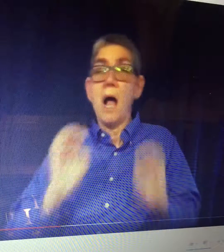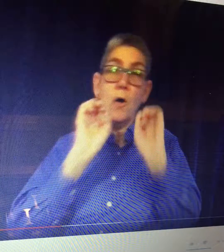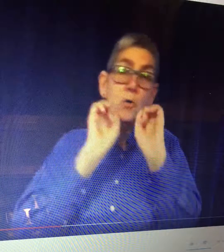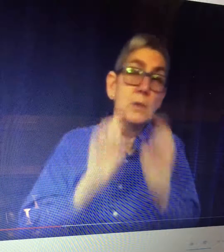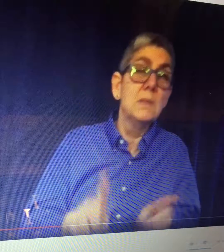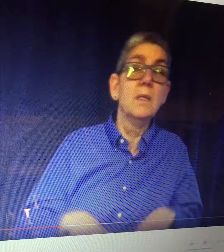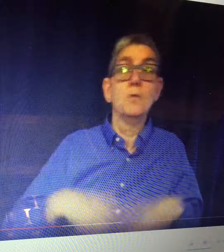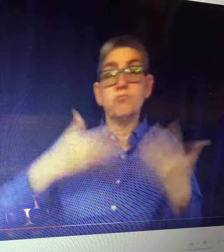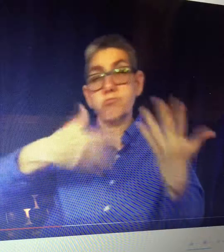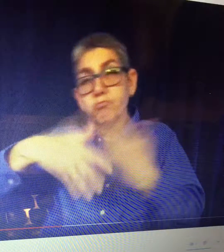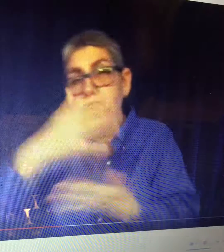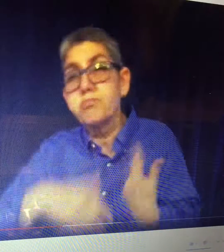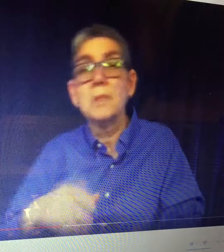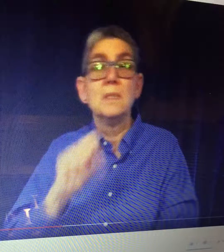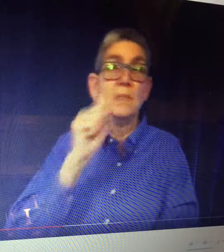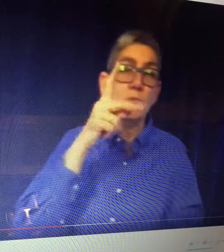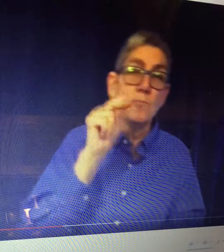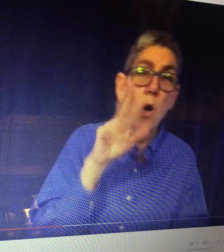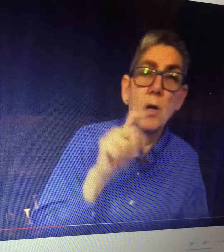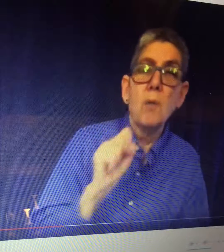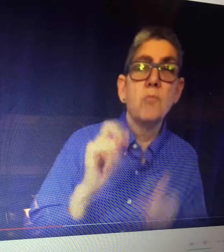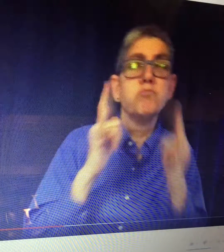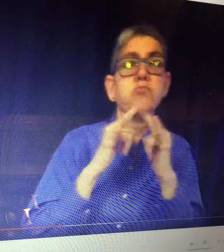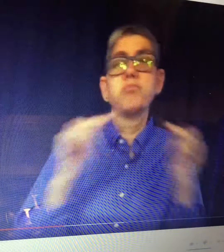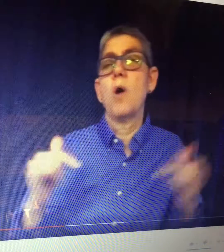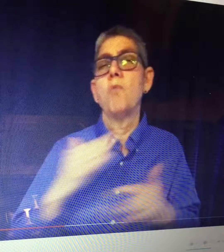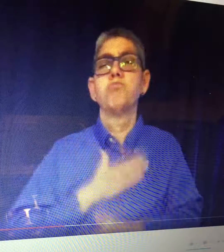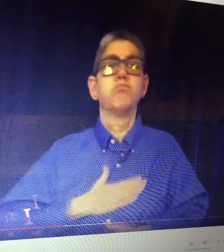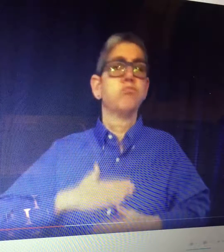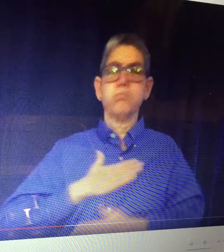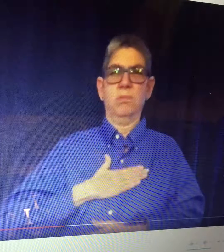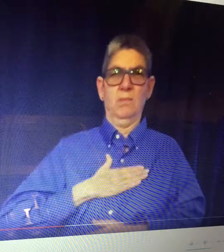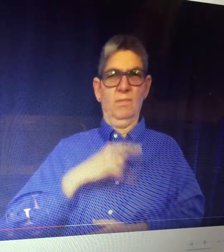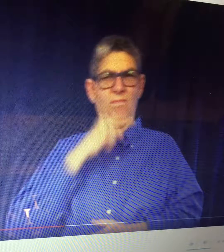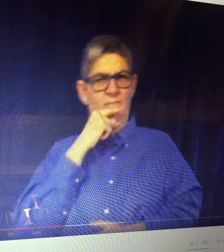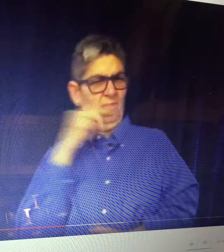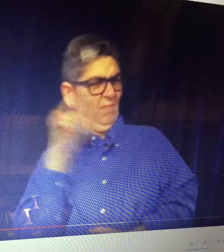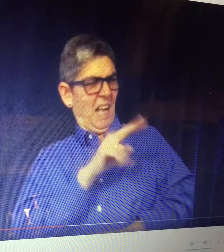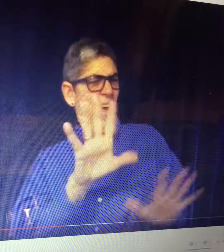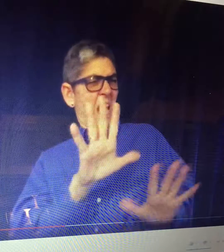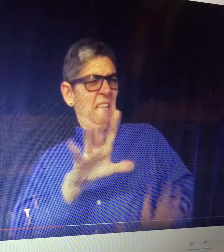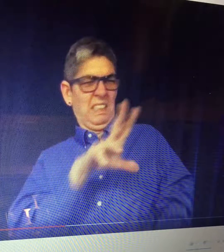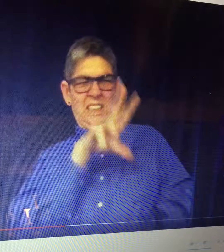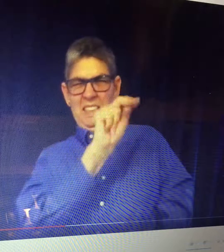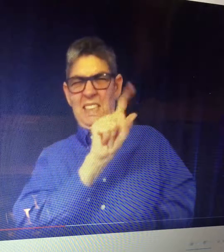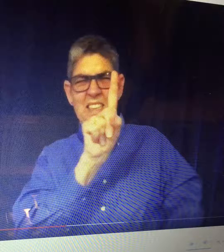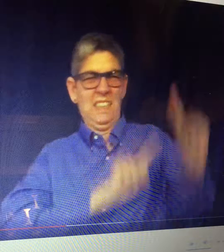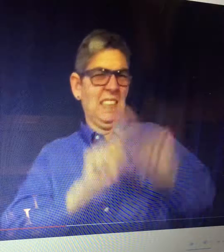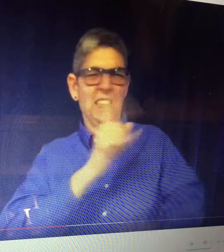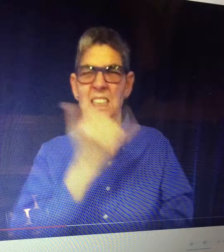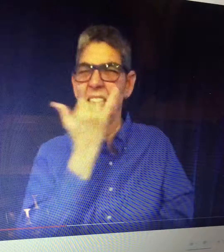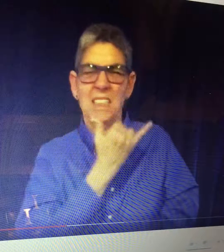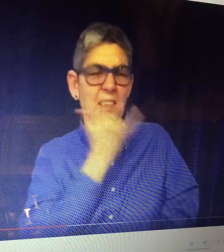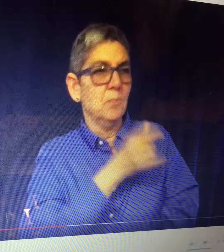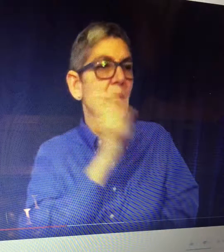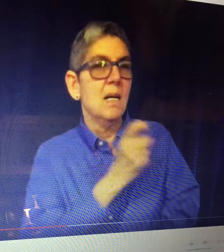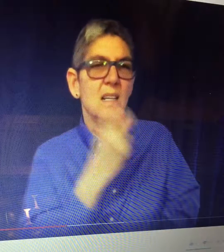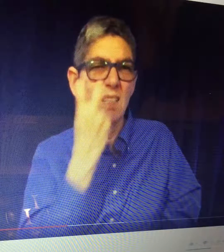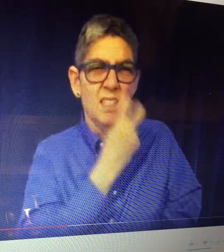deaf groups everywhere. Okay, so they socialize and they enjoy, but the hearing, they're like, no